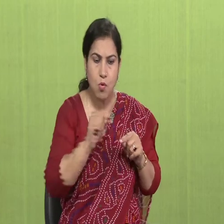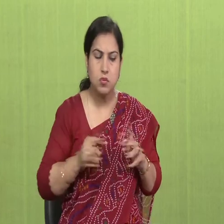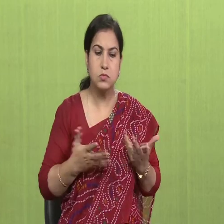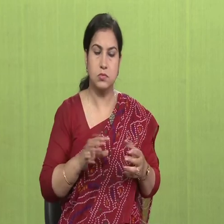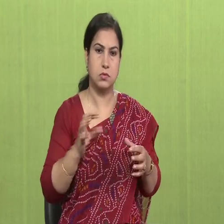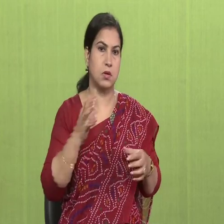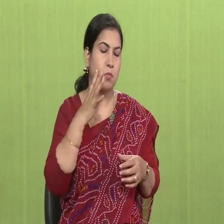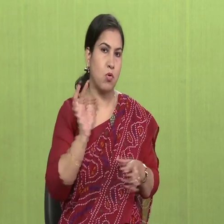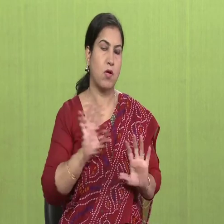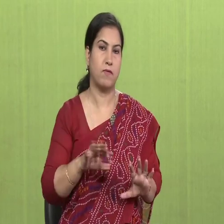which includes